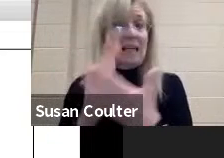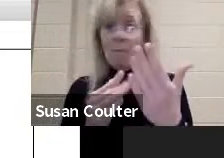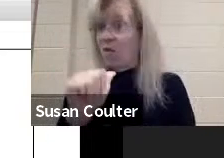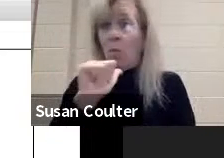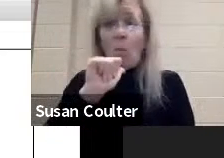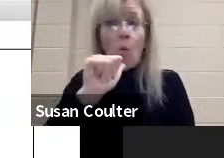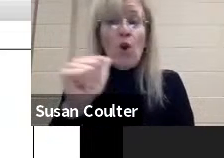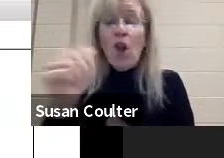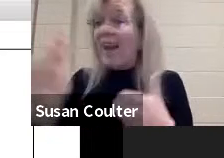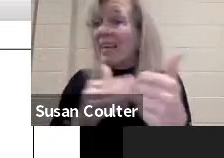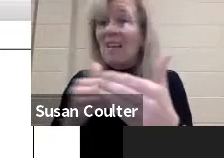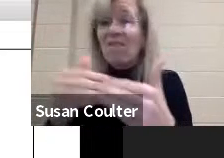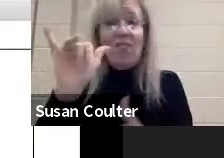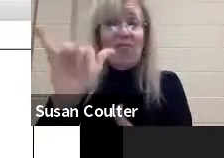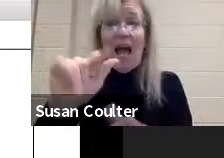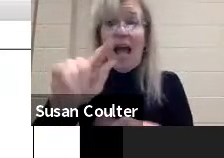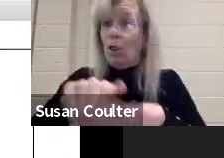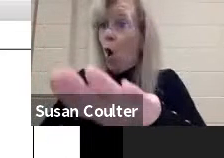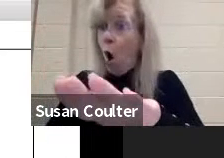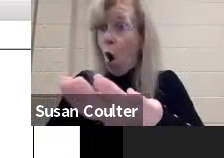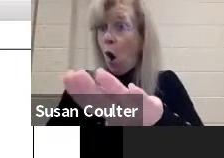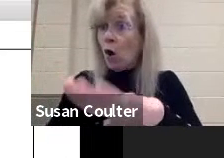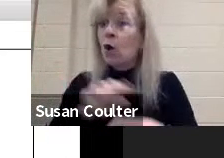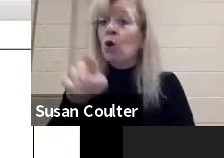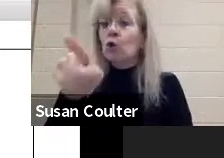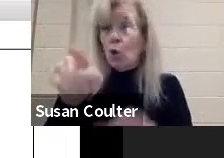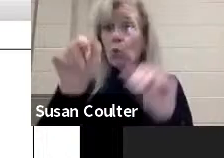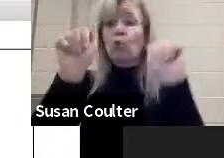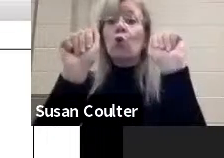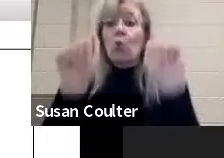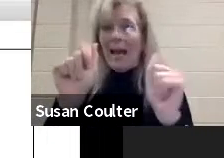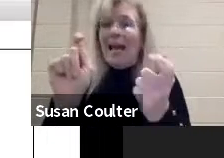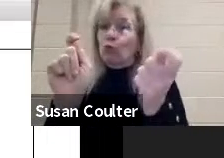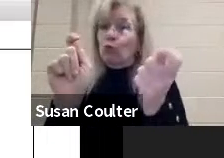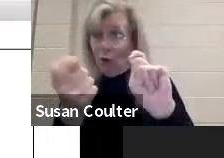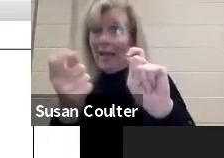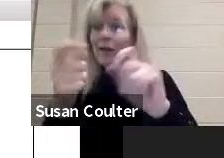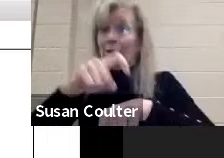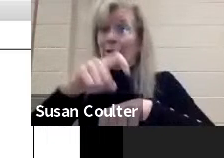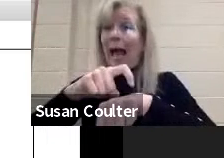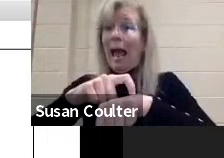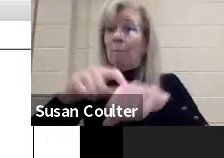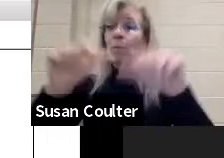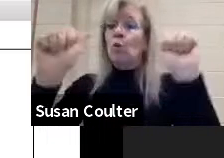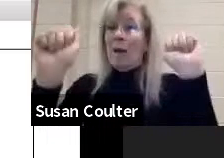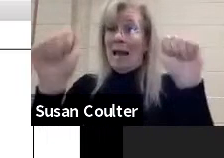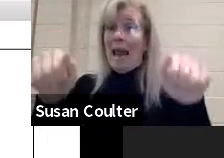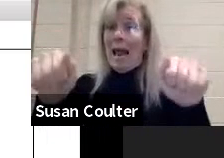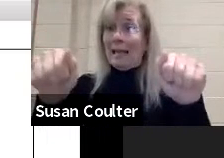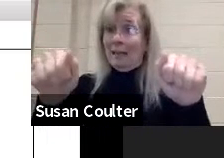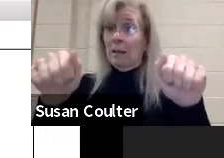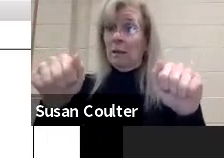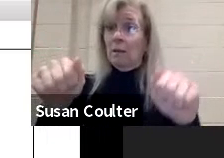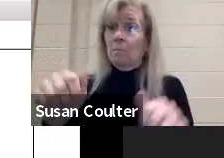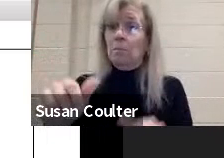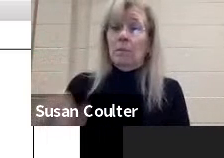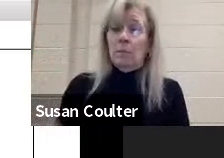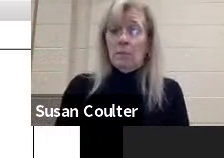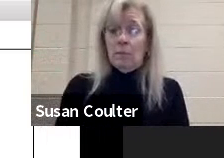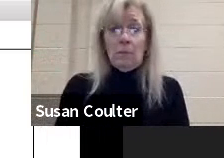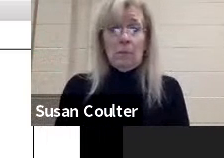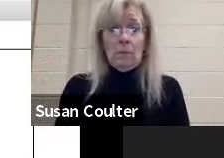but some of them were not even that long. So you can change the time, you can.